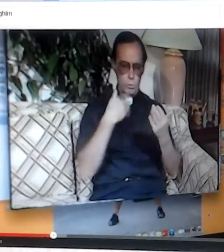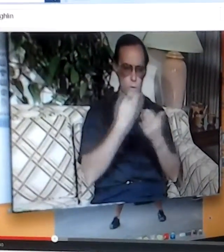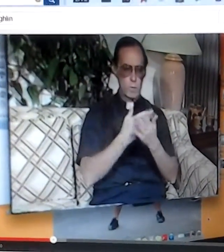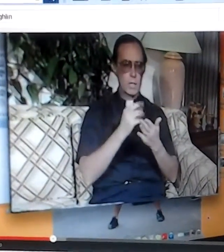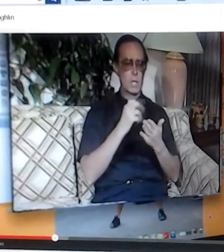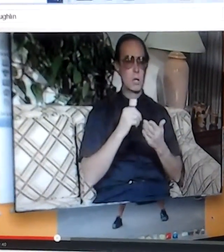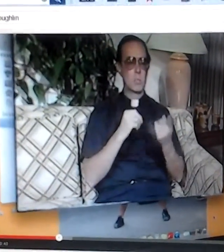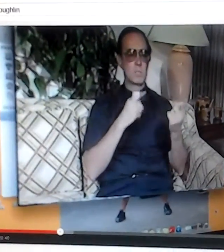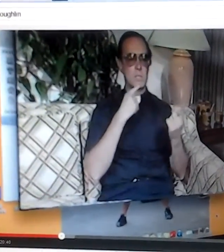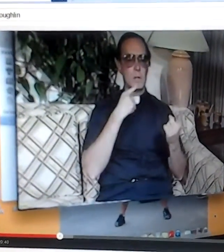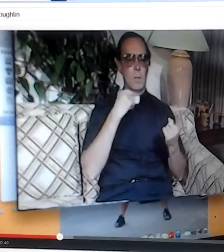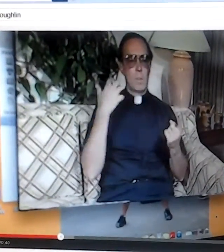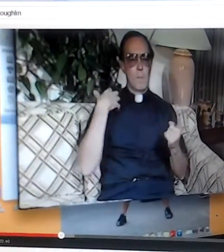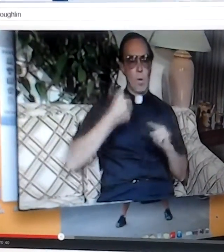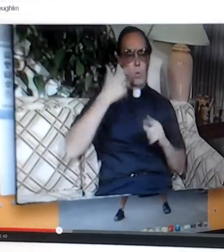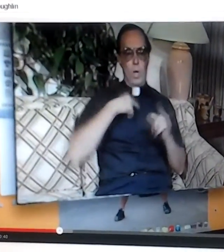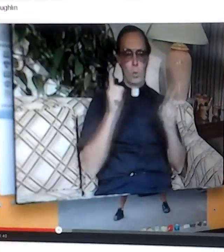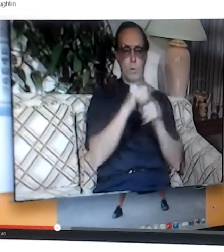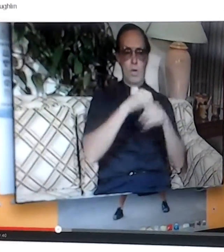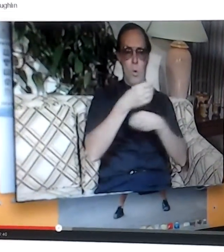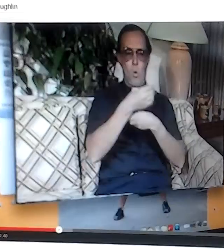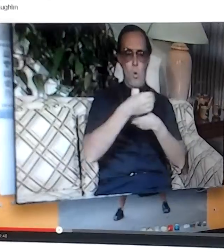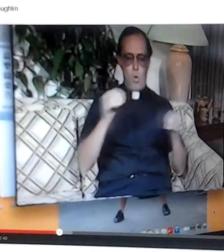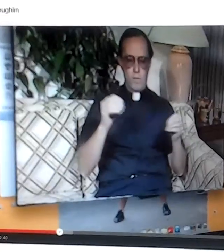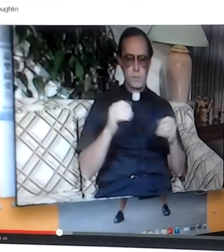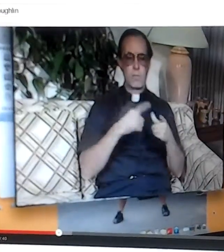We chatted in the car.